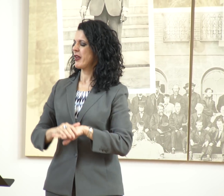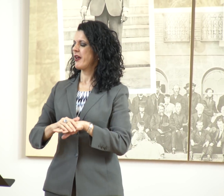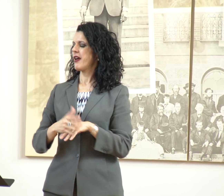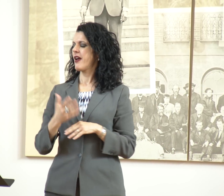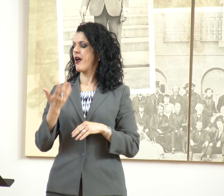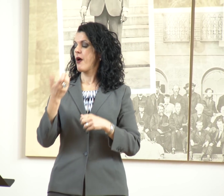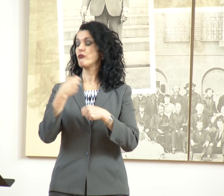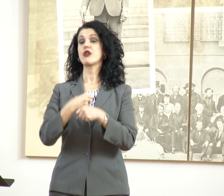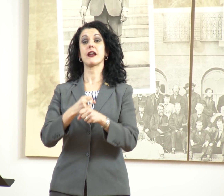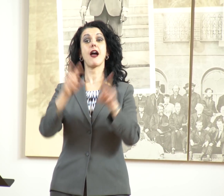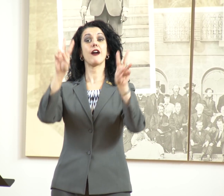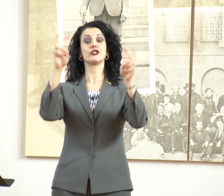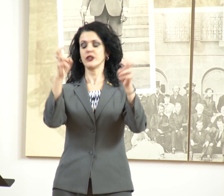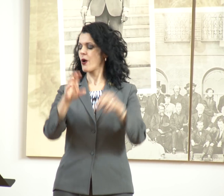stage.